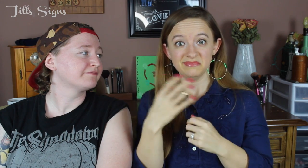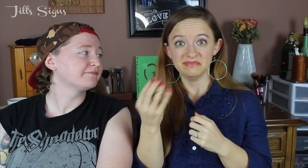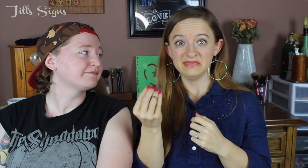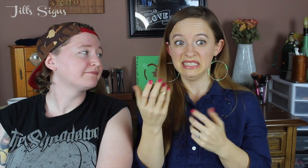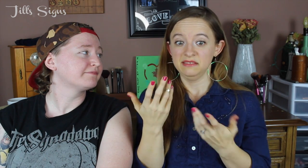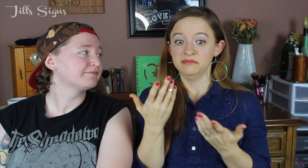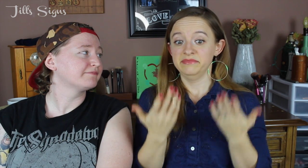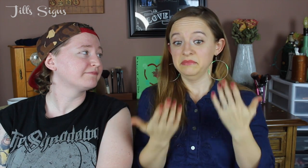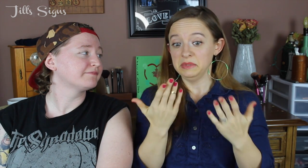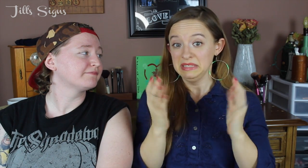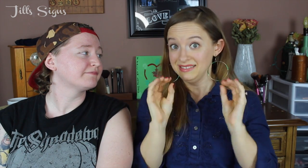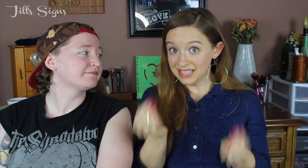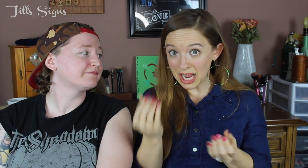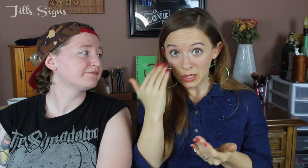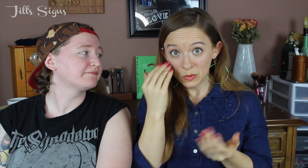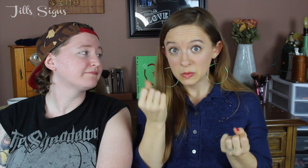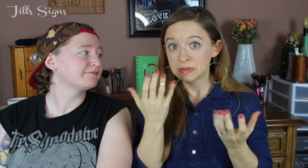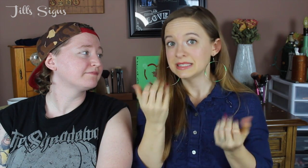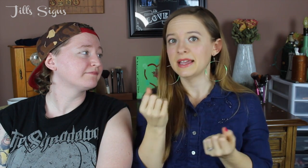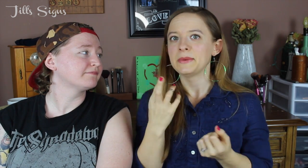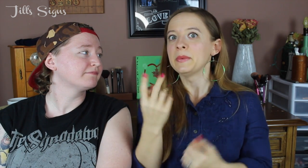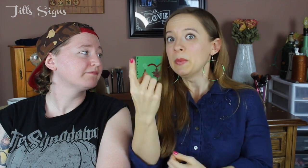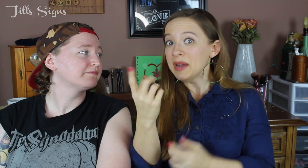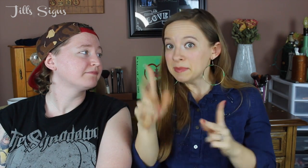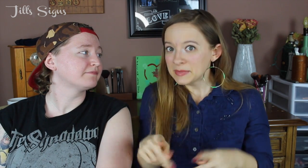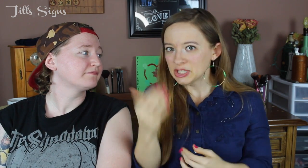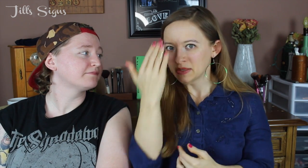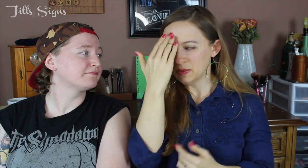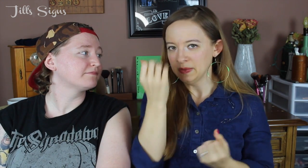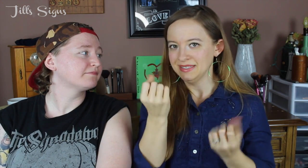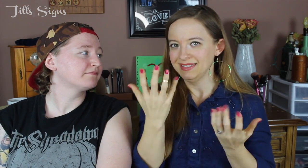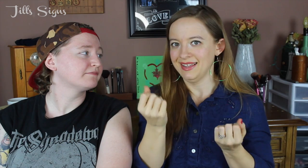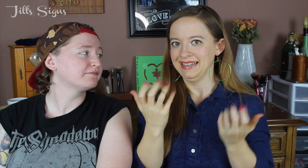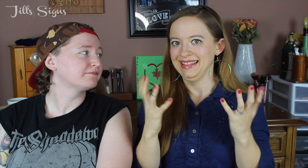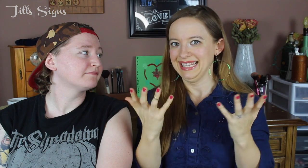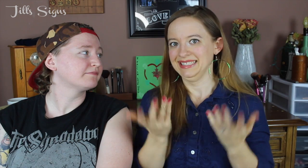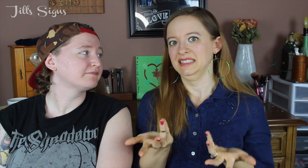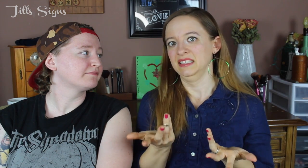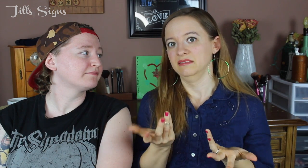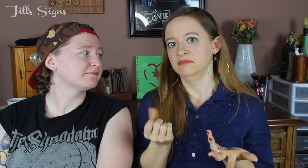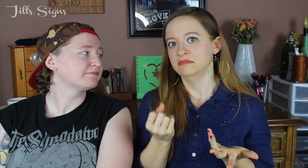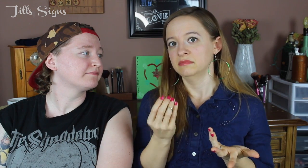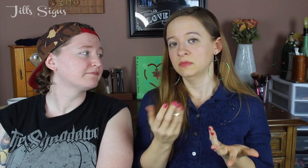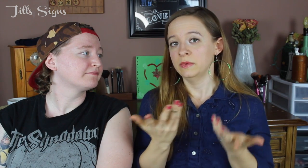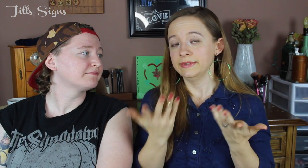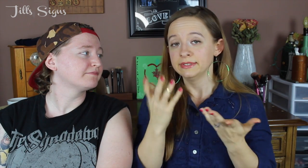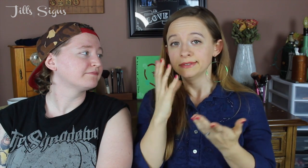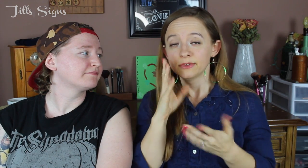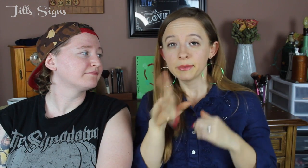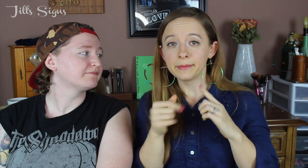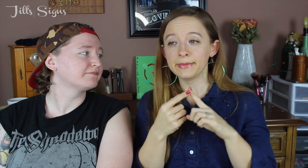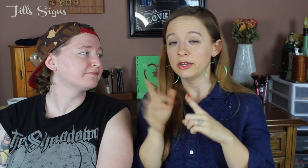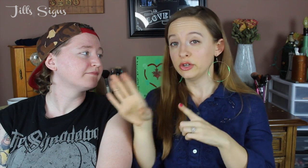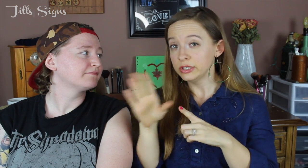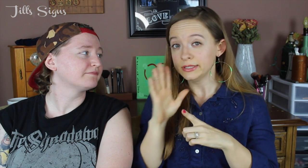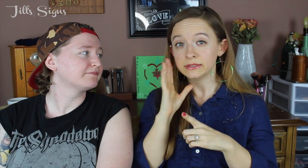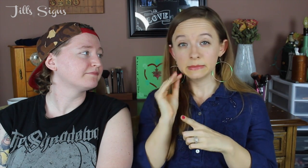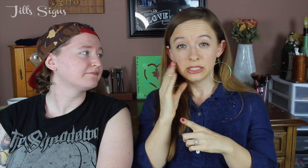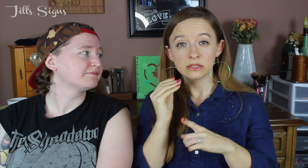hearing people and, maybe nobody knows sign language or just one person knows sign language and that's it. So kind of talk about,